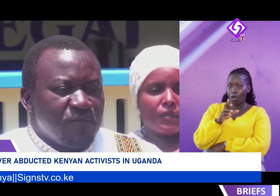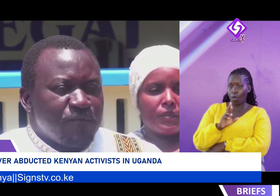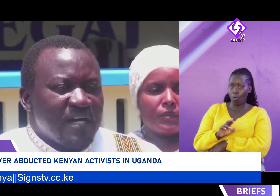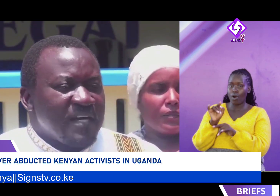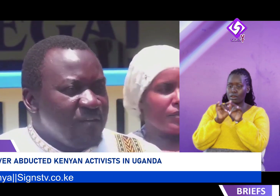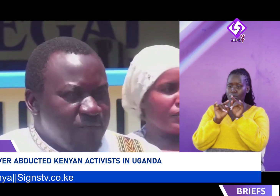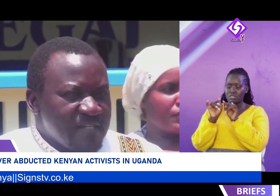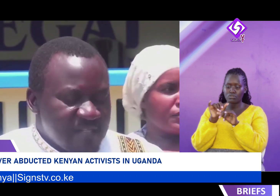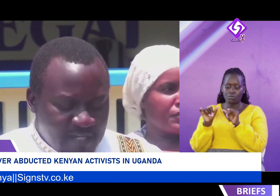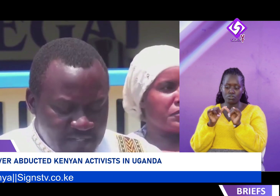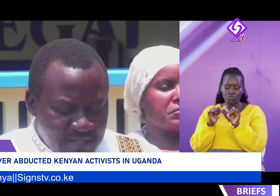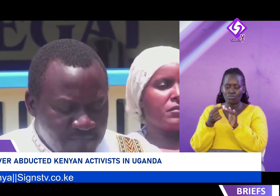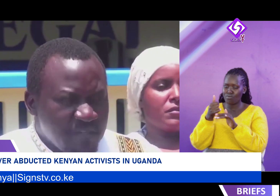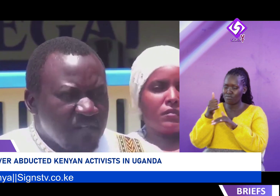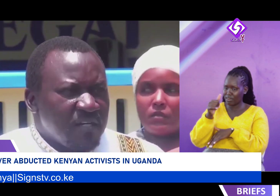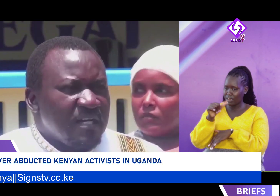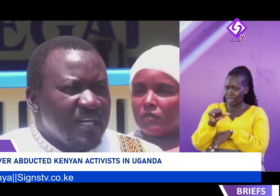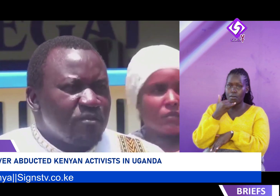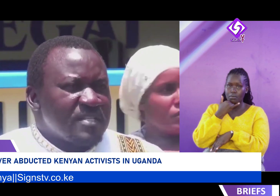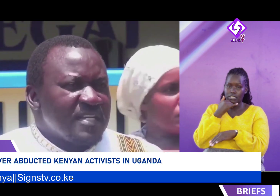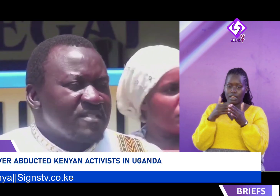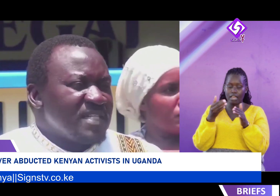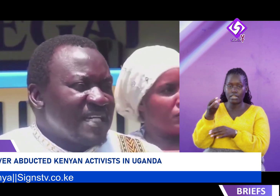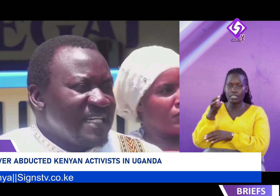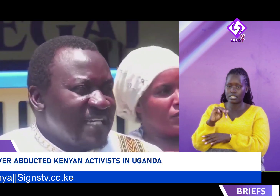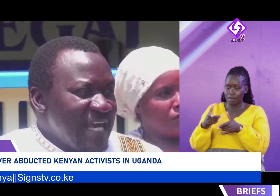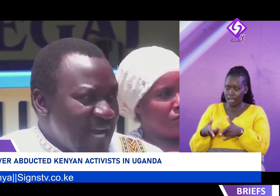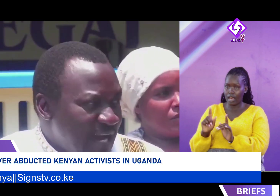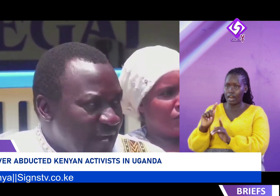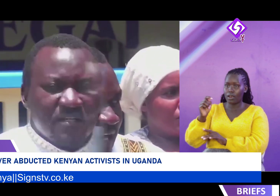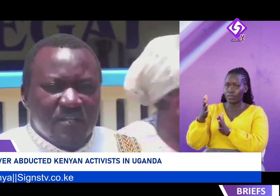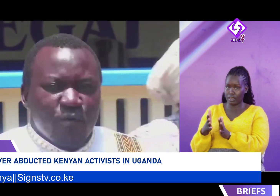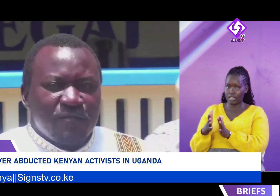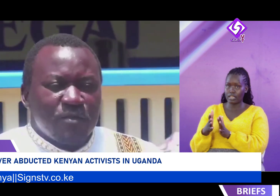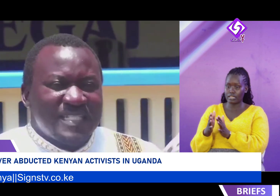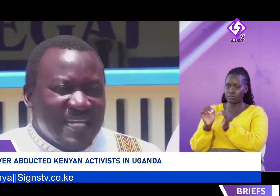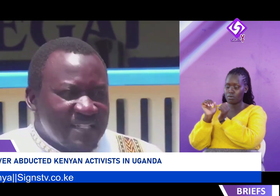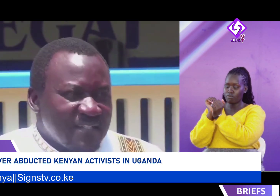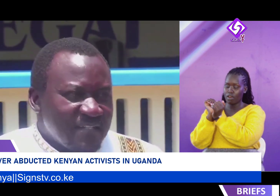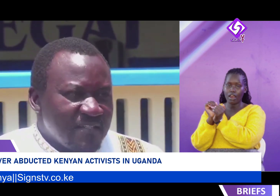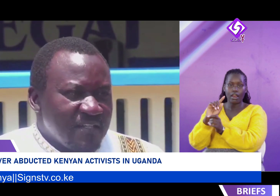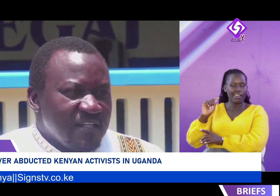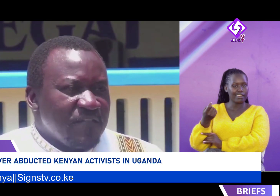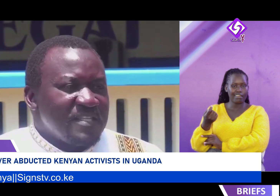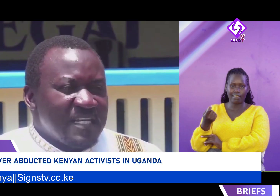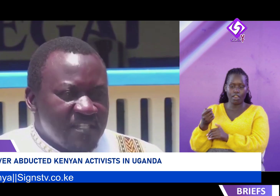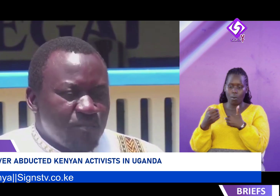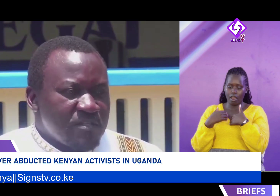of any offense against them, let those Kenyans be tried in Kenya. We have no trust in the justice process